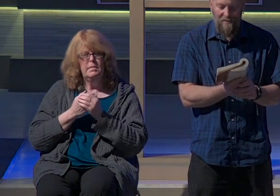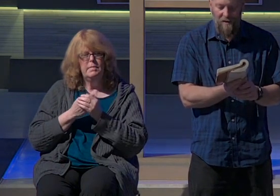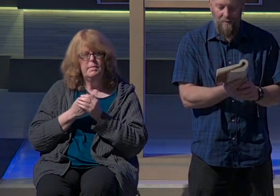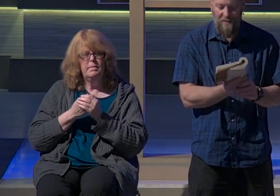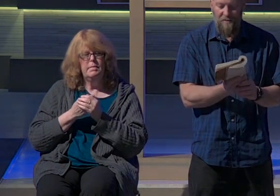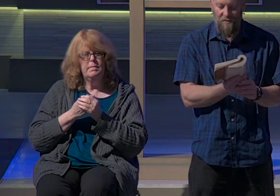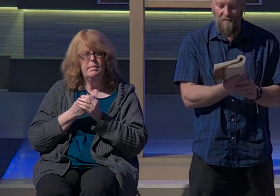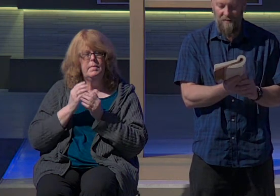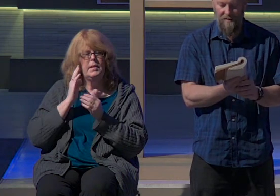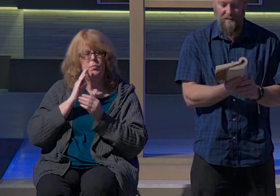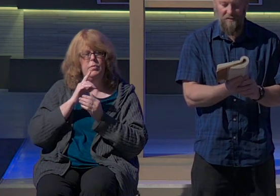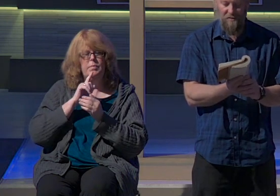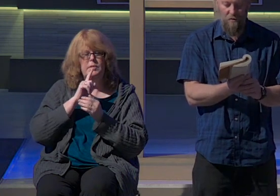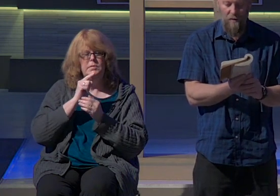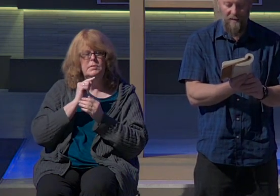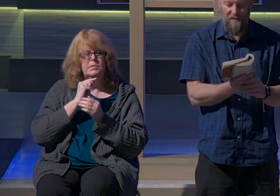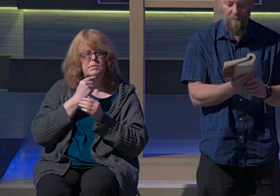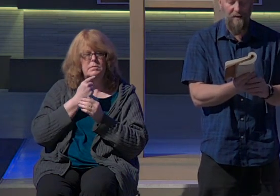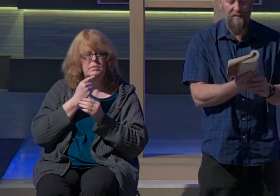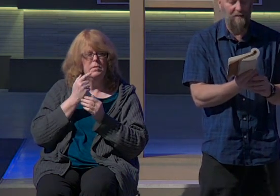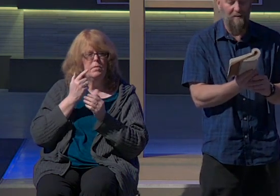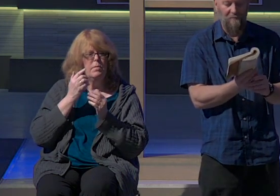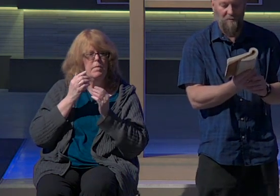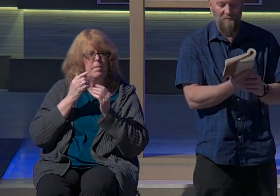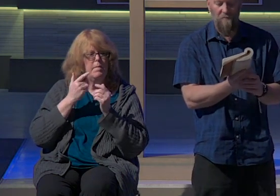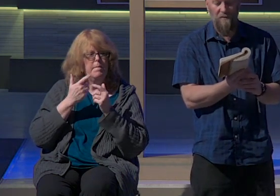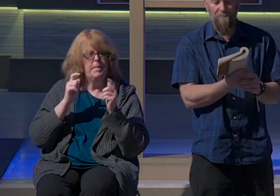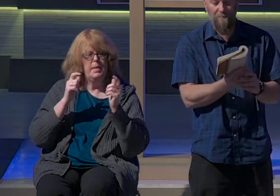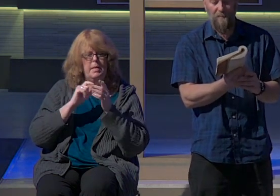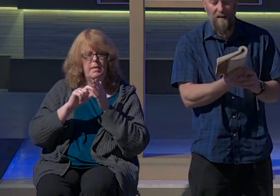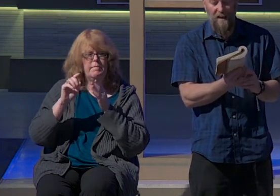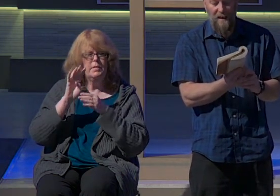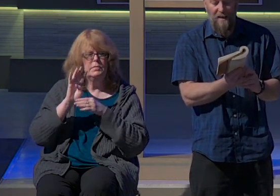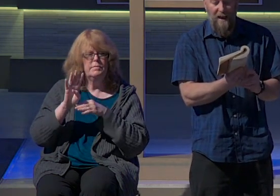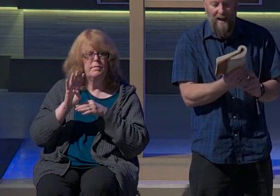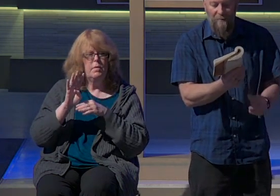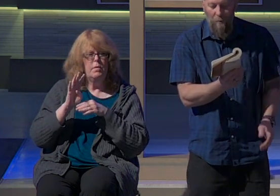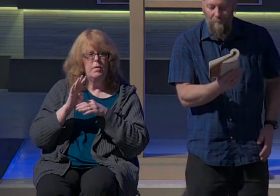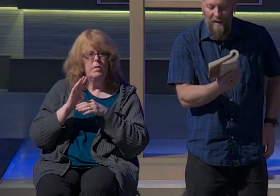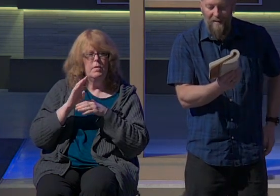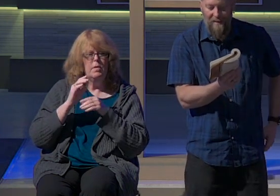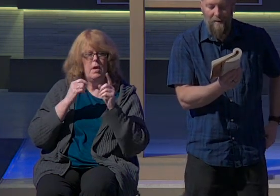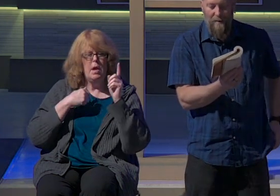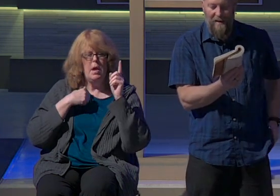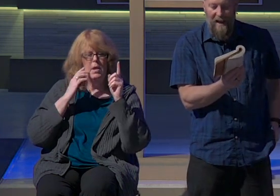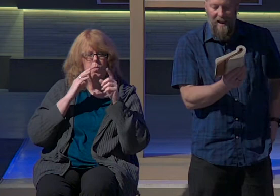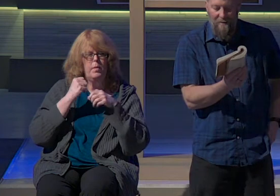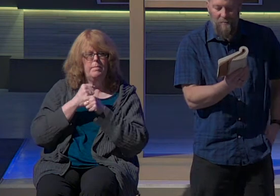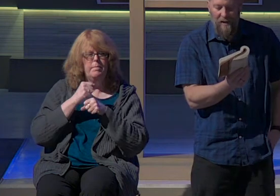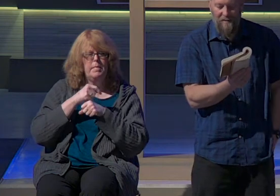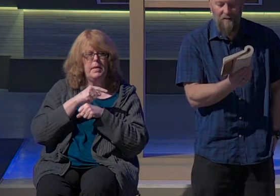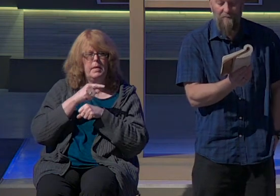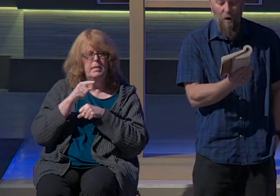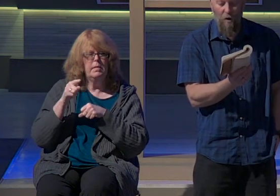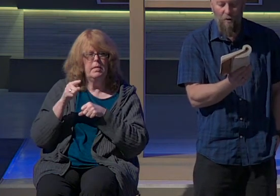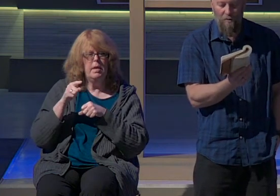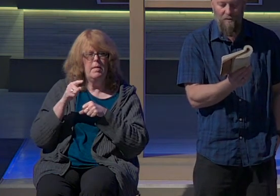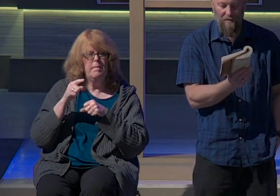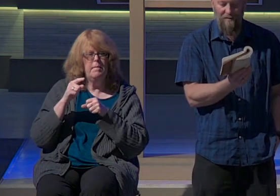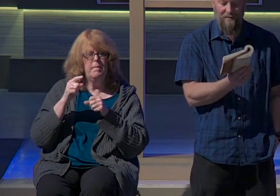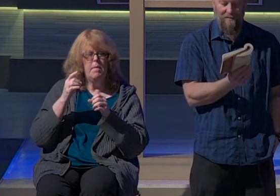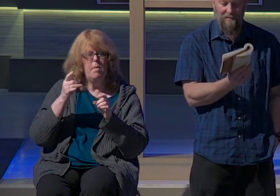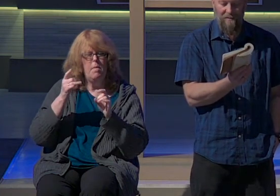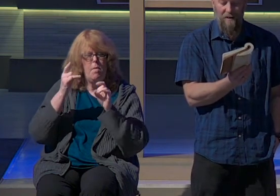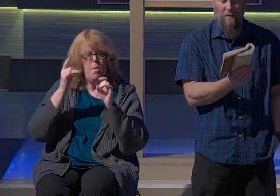And it's going to be so severe and so widespread that, look in verse 4, I will make them an object of